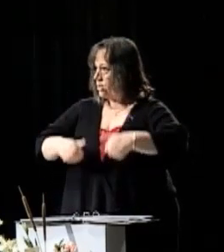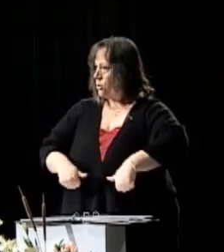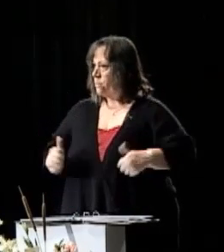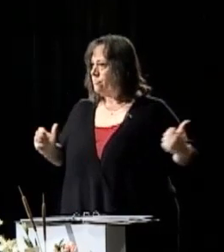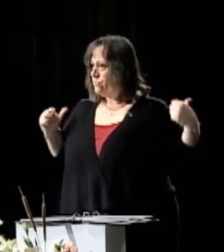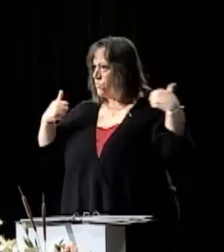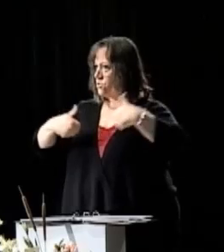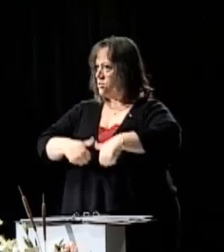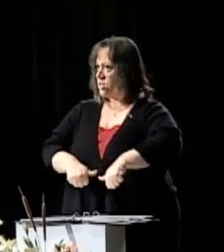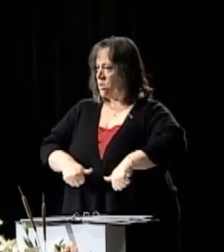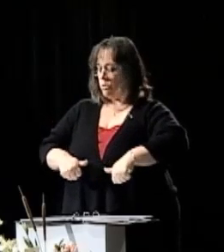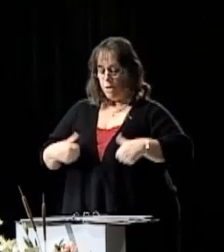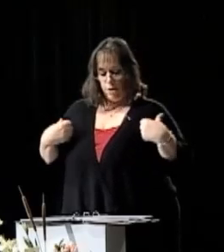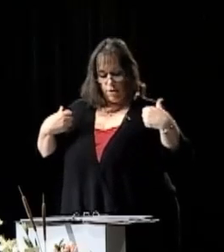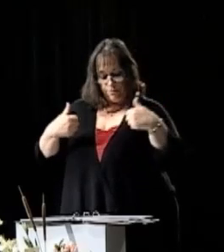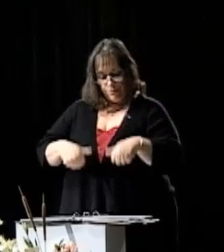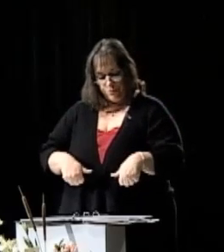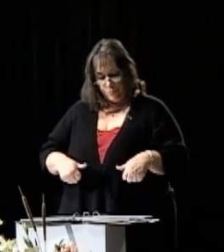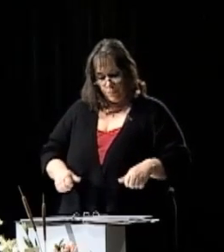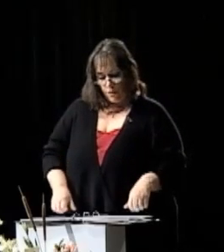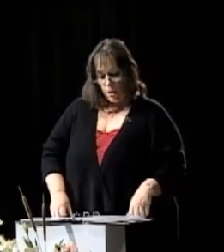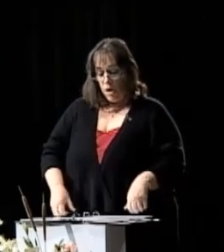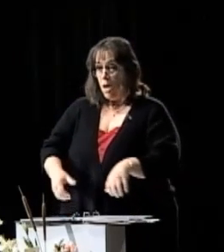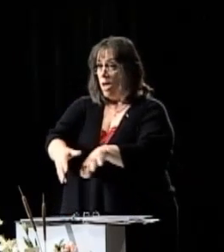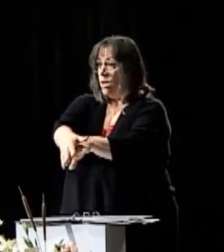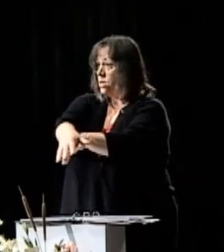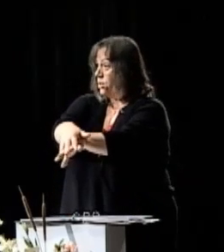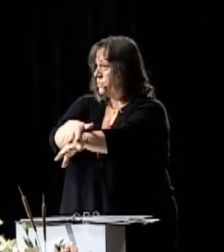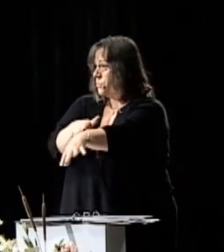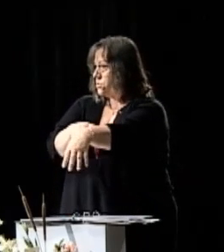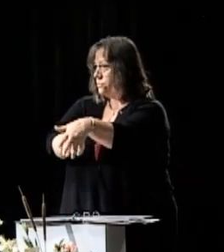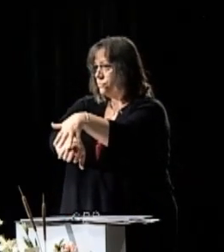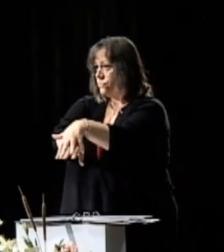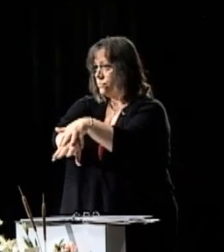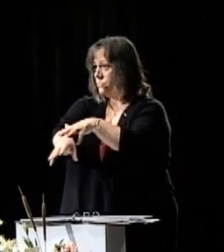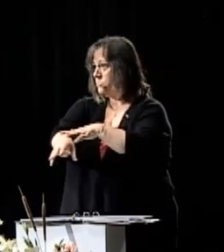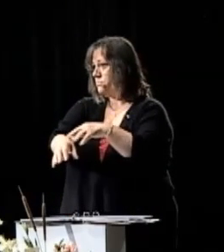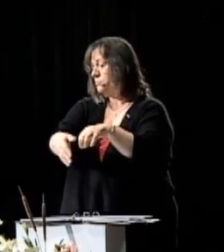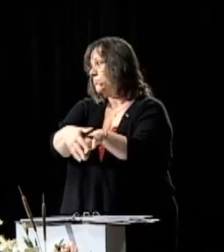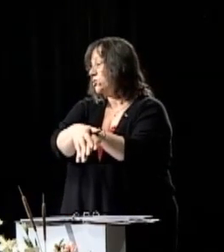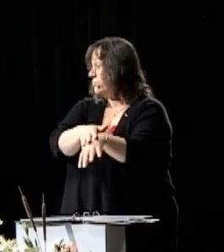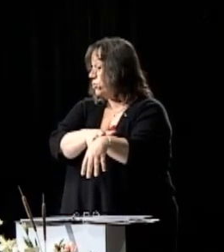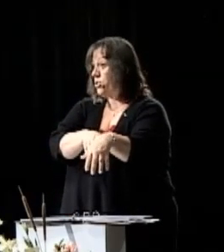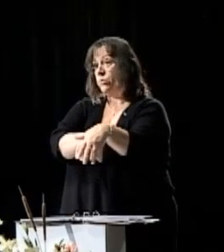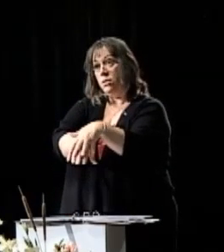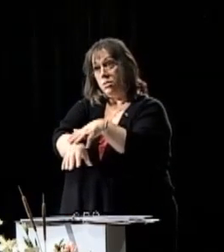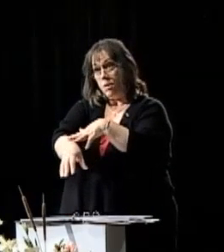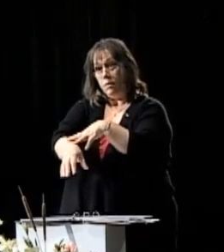on. So you're just kind of pulling it on. Gloves, which unfortunately we need today.